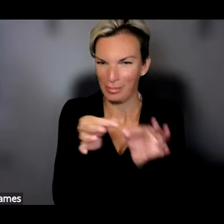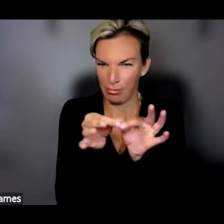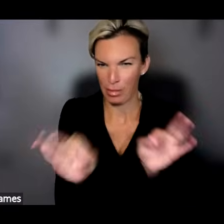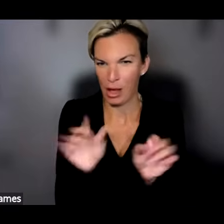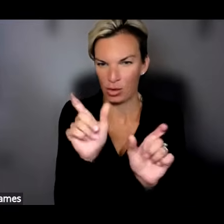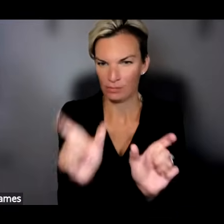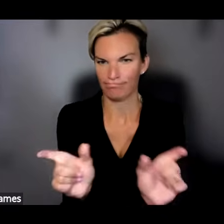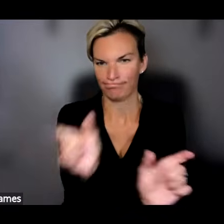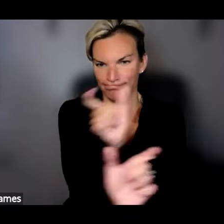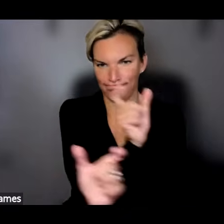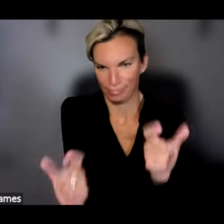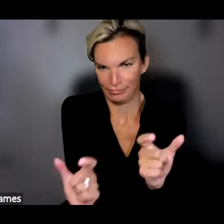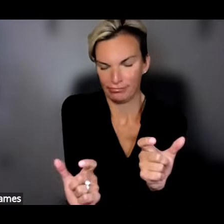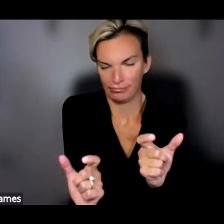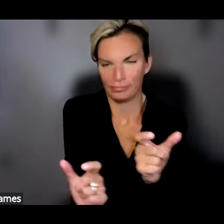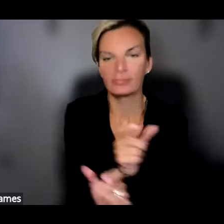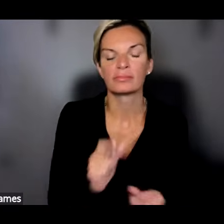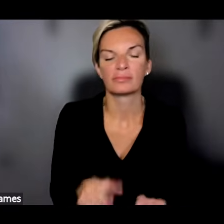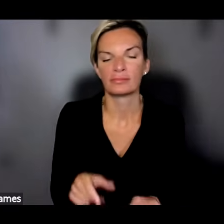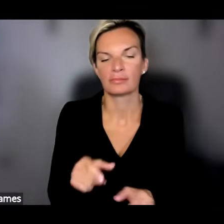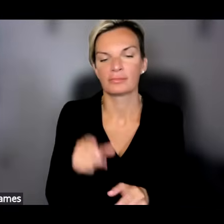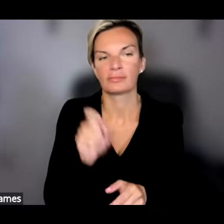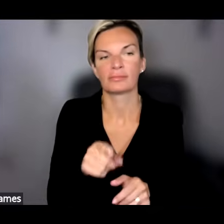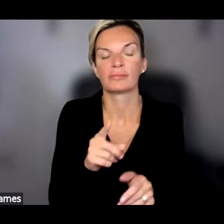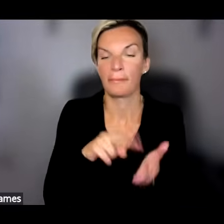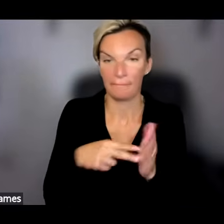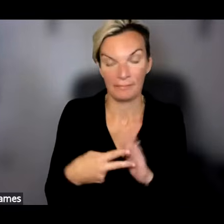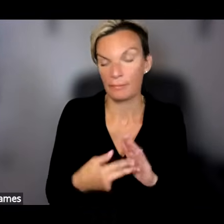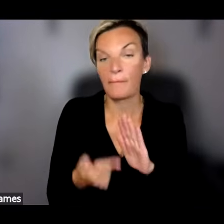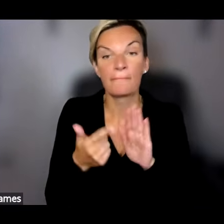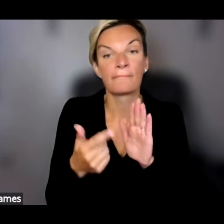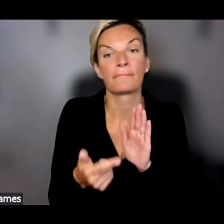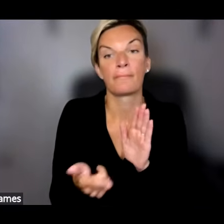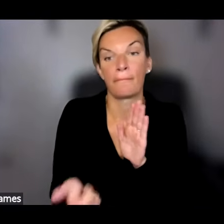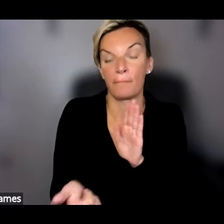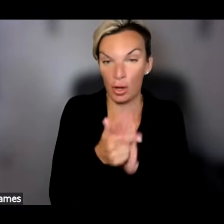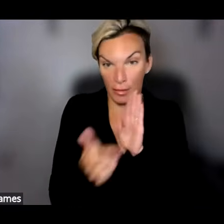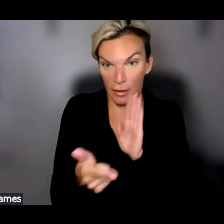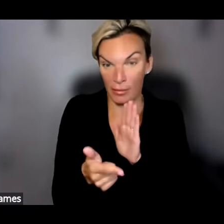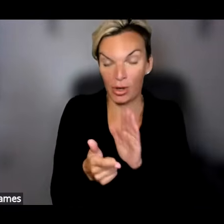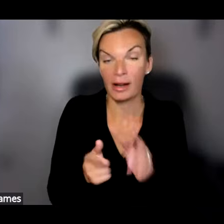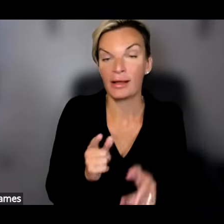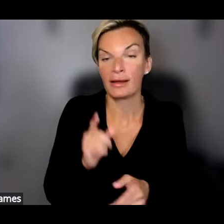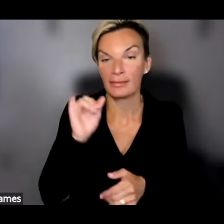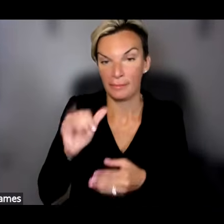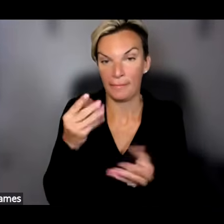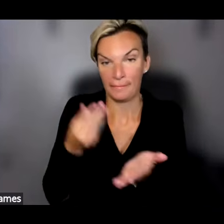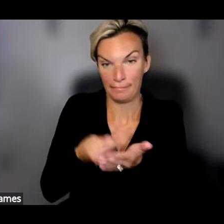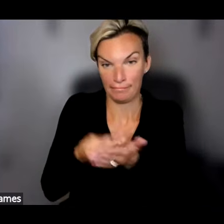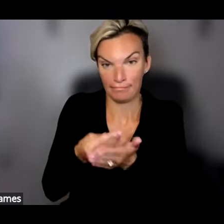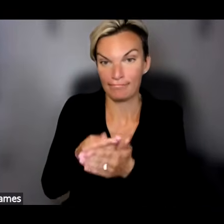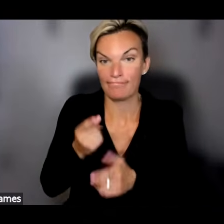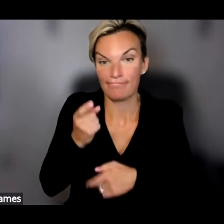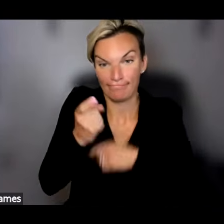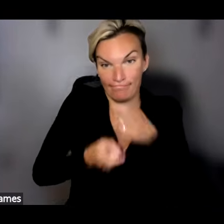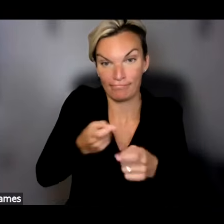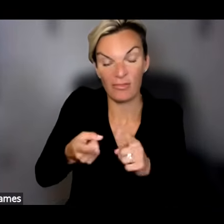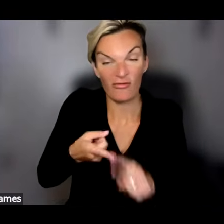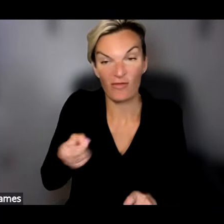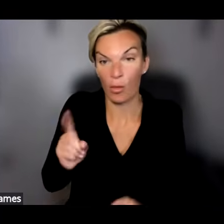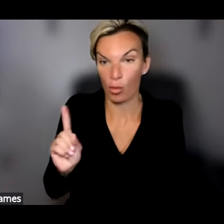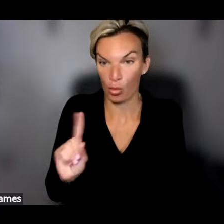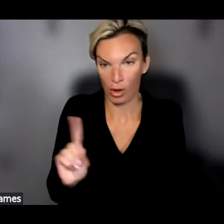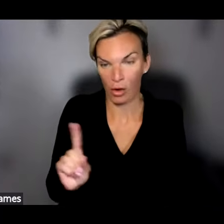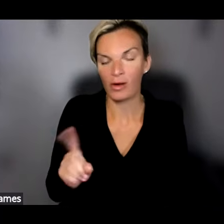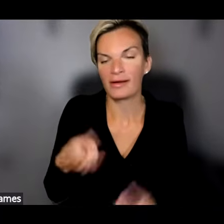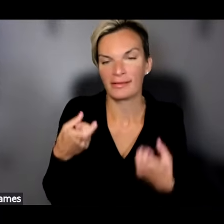word utilities, so that it would read, to prohibit campaign contributions from regulated electric and gas utilities. With the